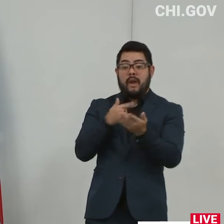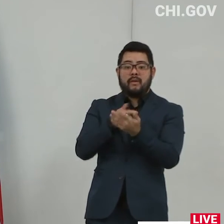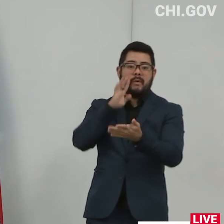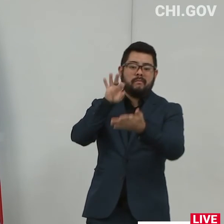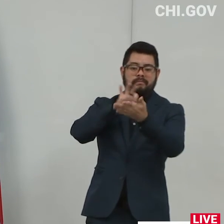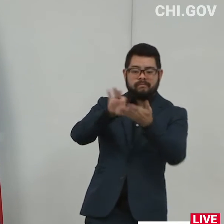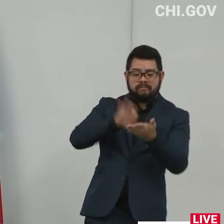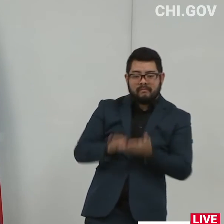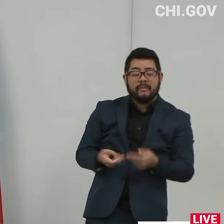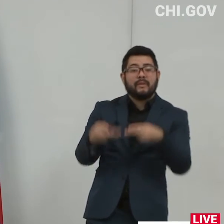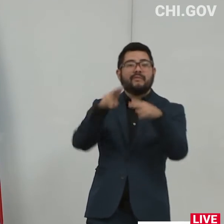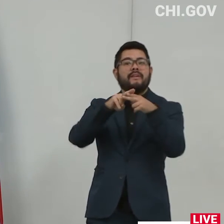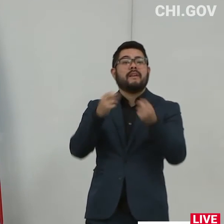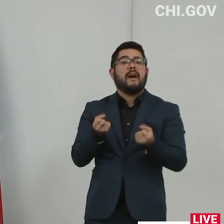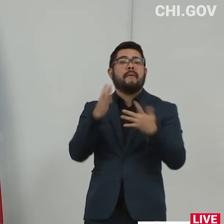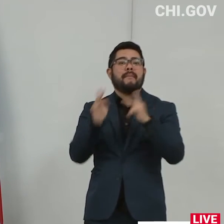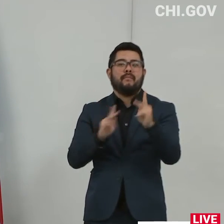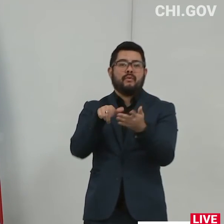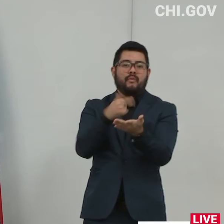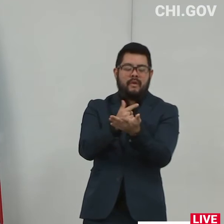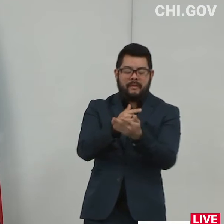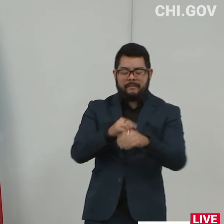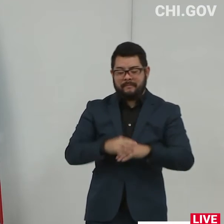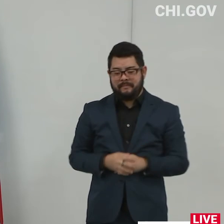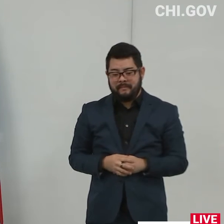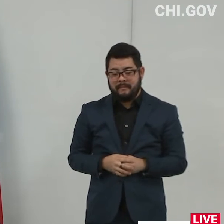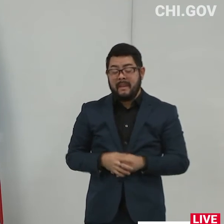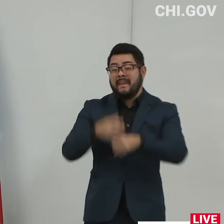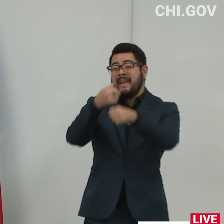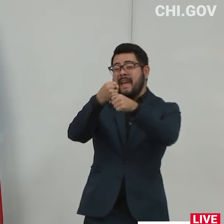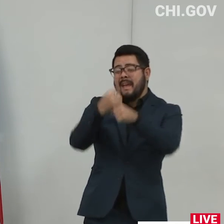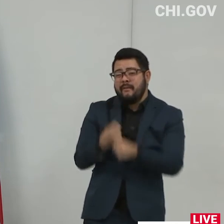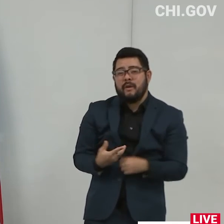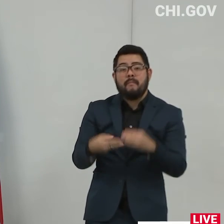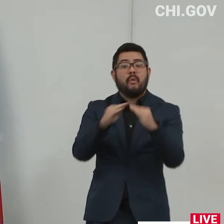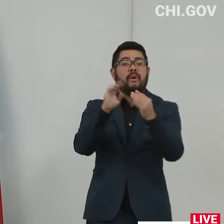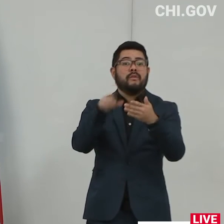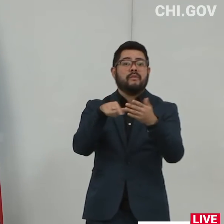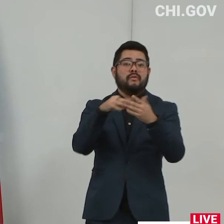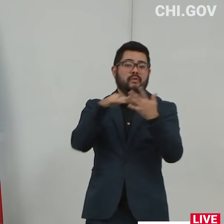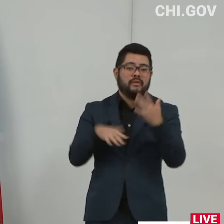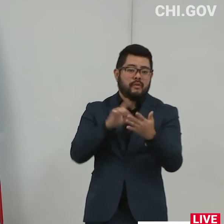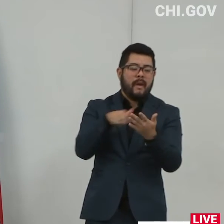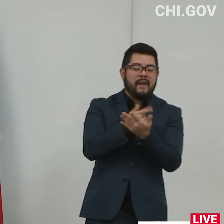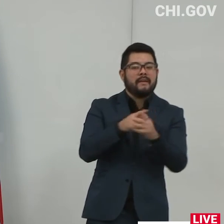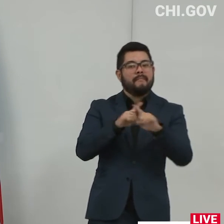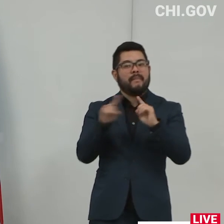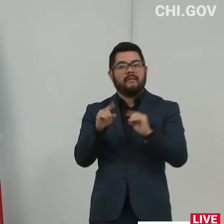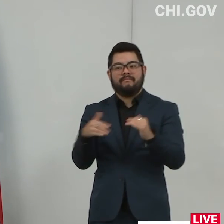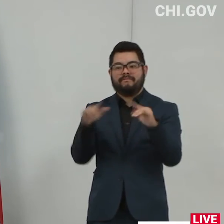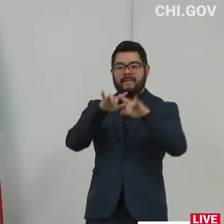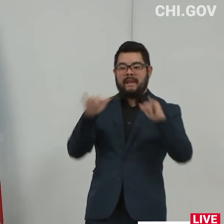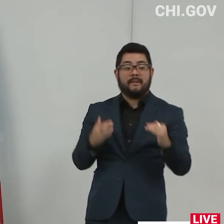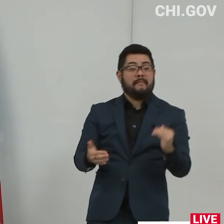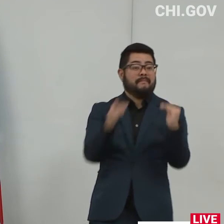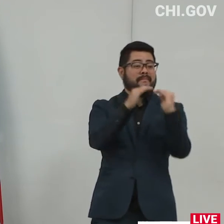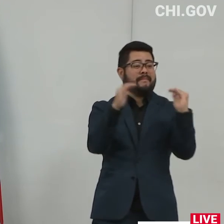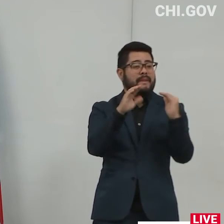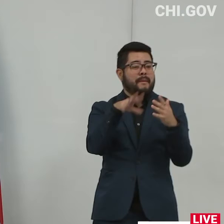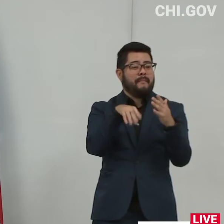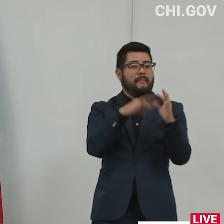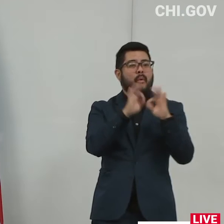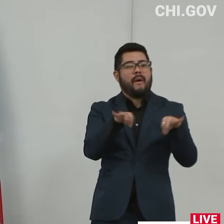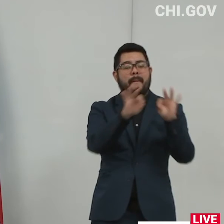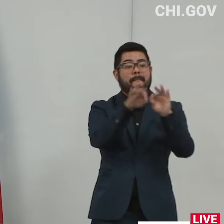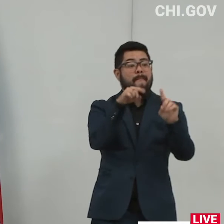graduation rate. More students are graduating, but equally important, more students are staying in school. This is why I'm pleased to also